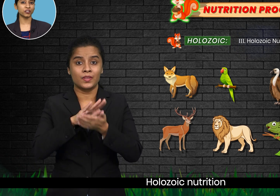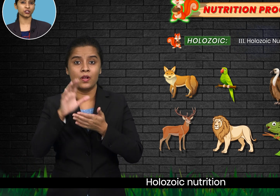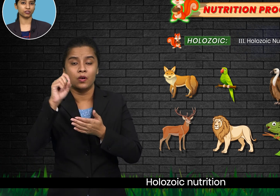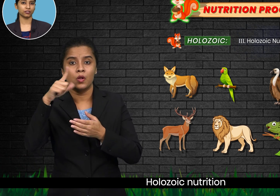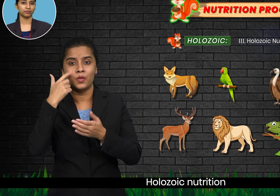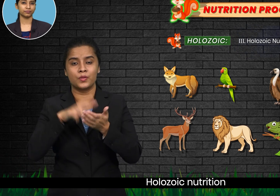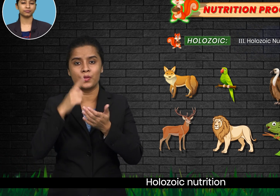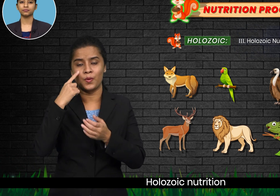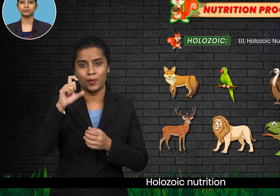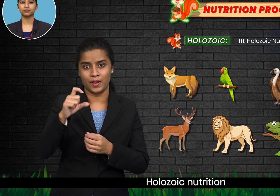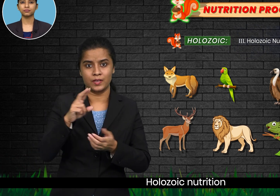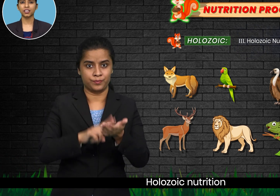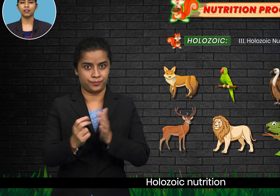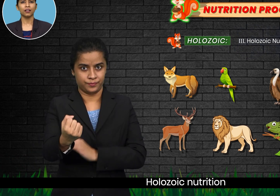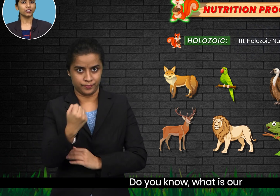nutrition.